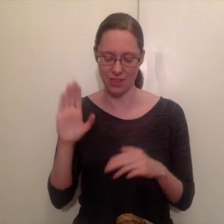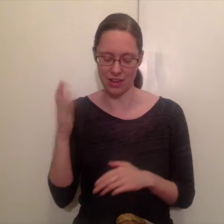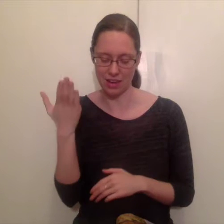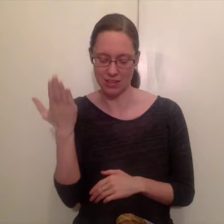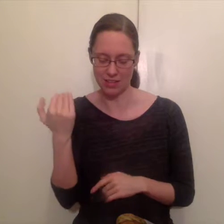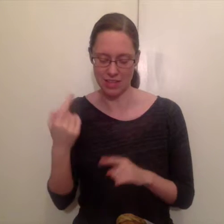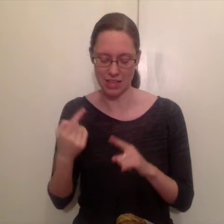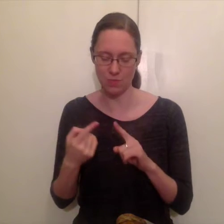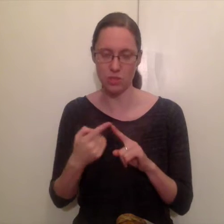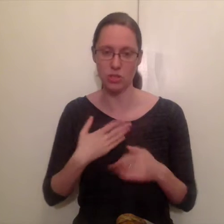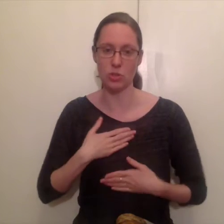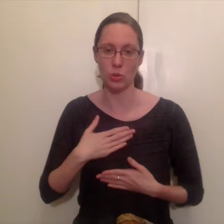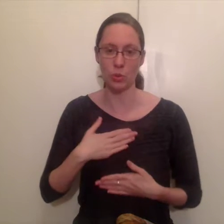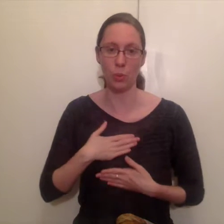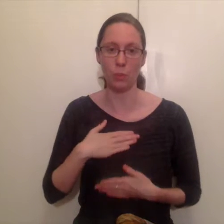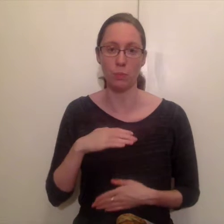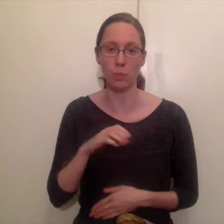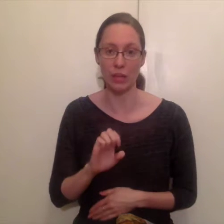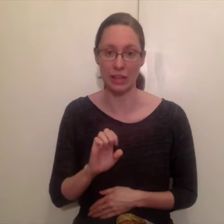even seemed to breathe.